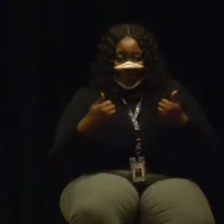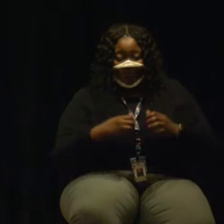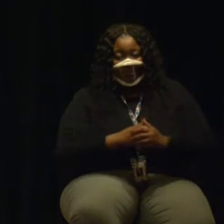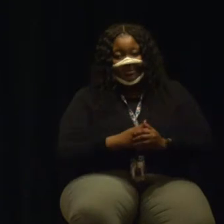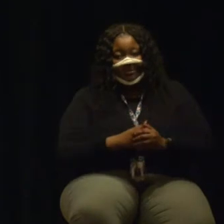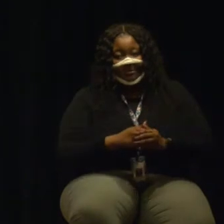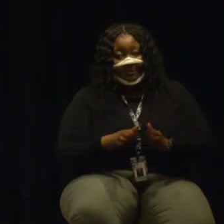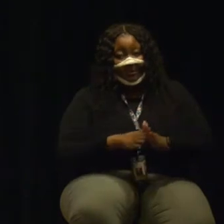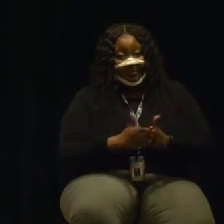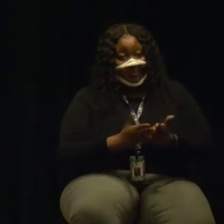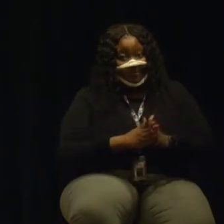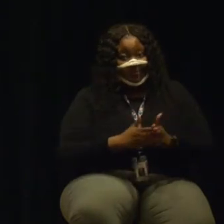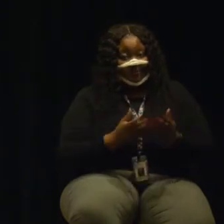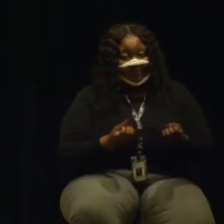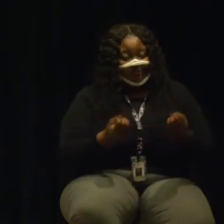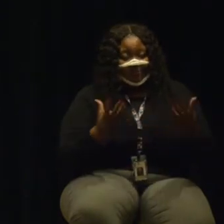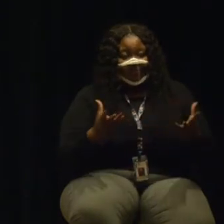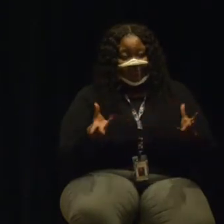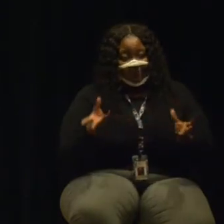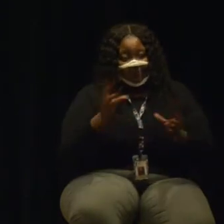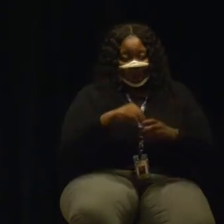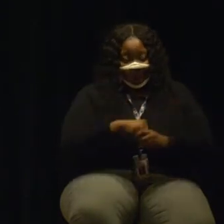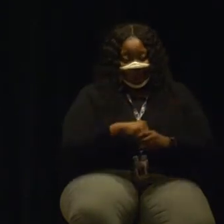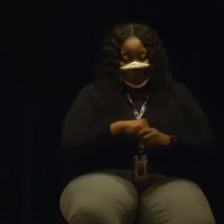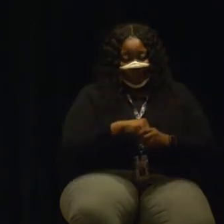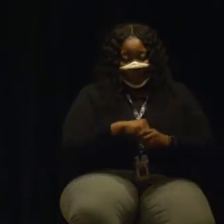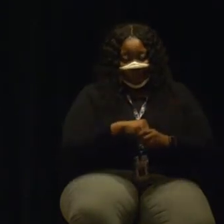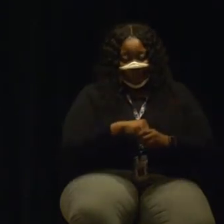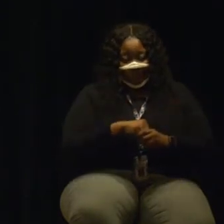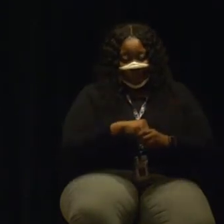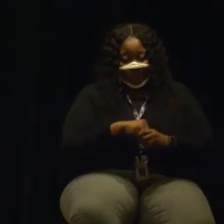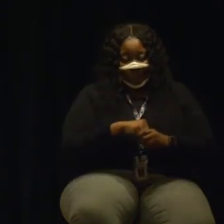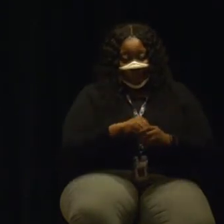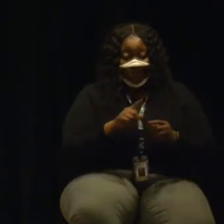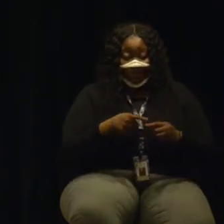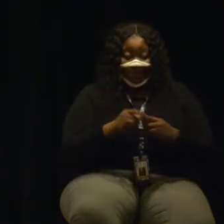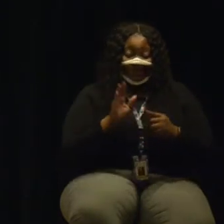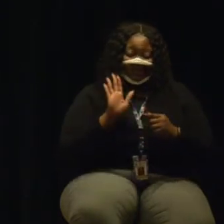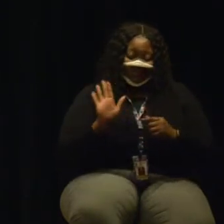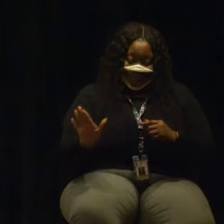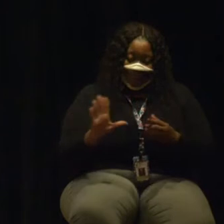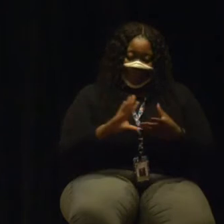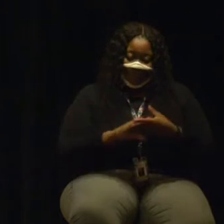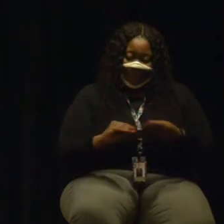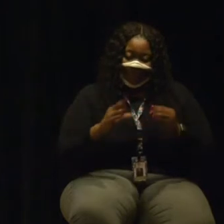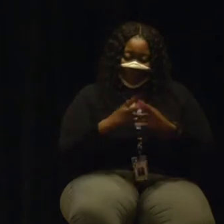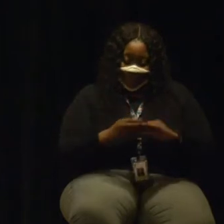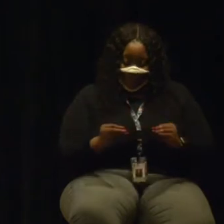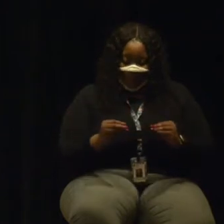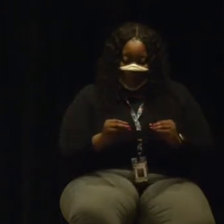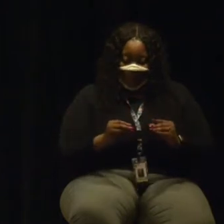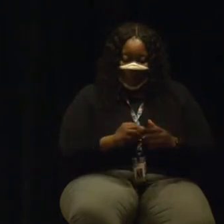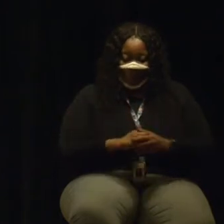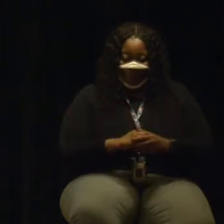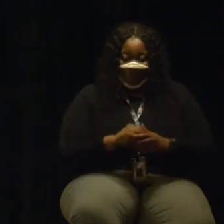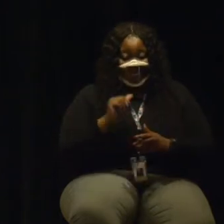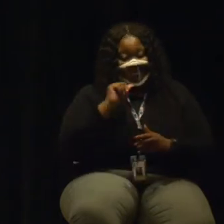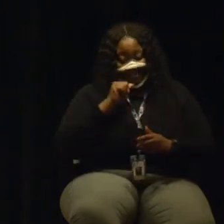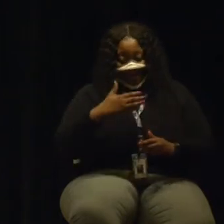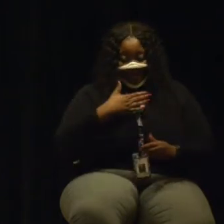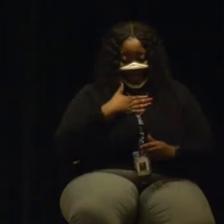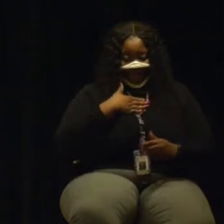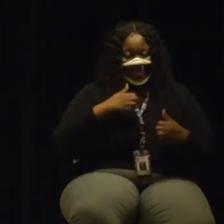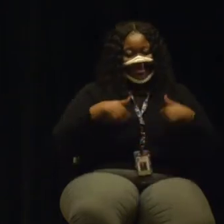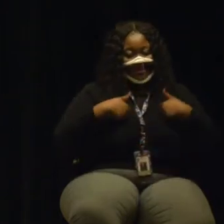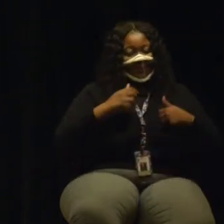things like that, where I was trying to make sure that this is his poem, this is his story, this is about him, not about me. And